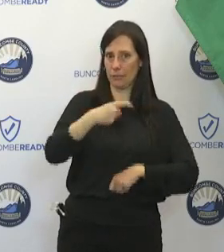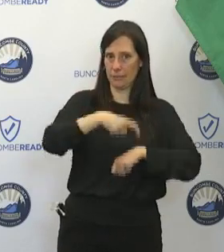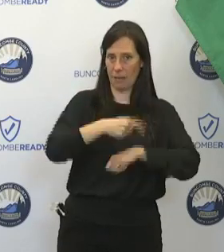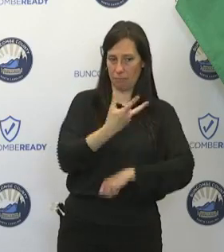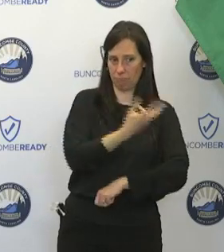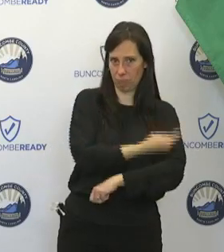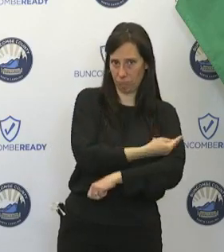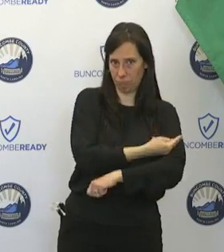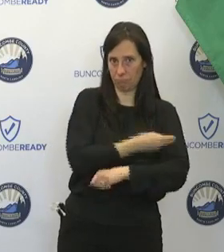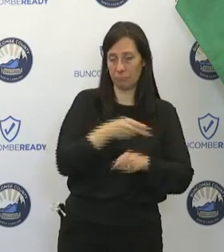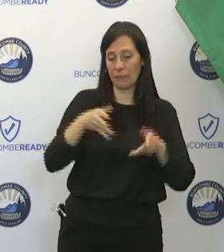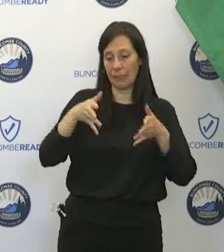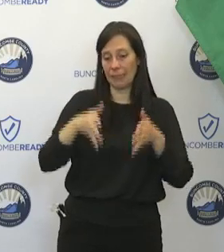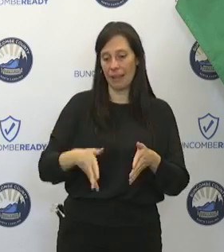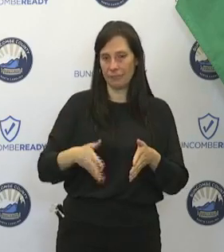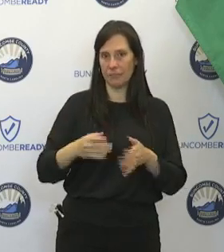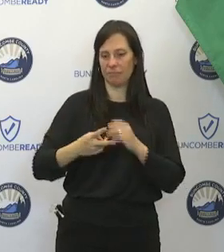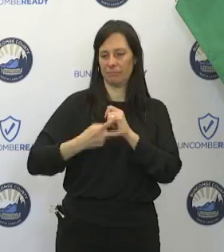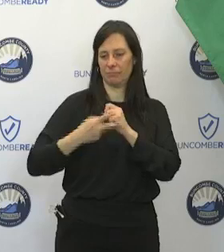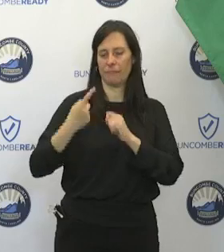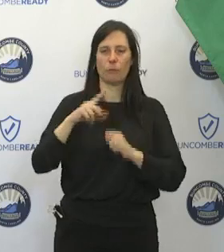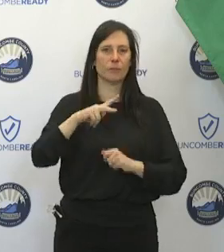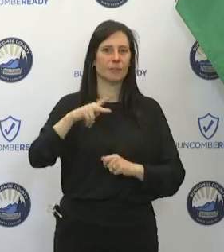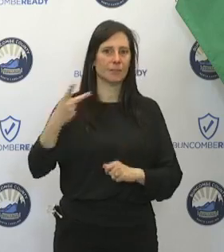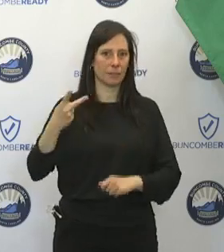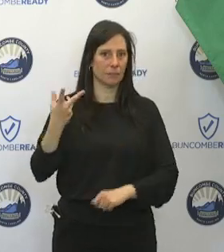remaining portion represents second doses.